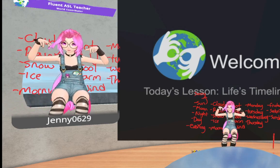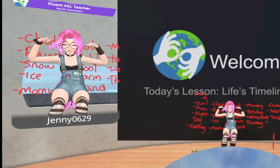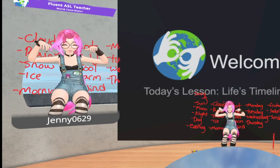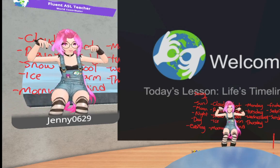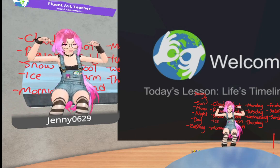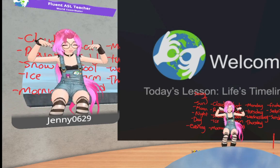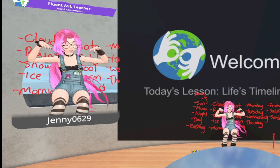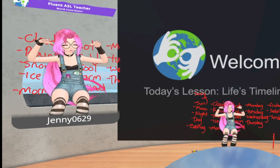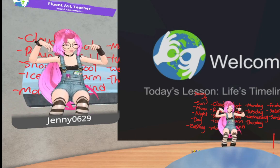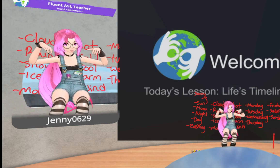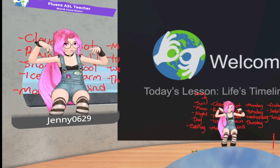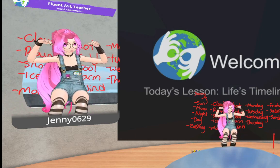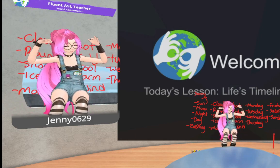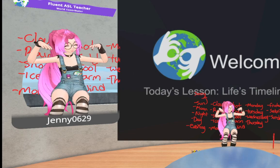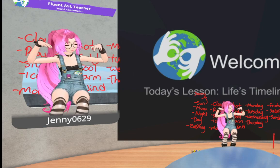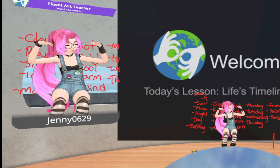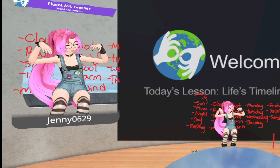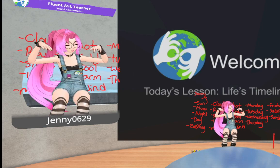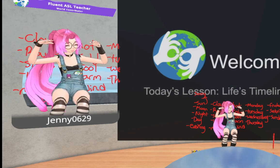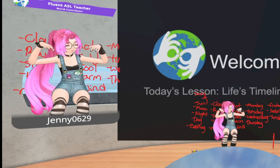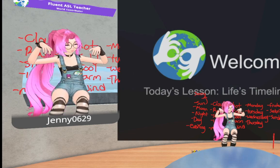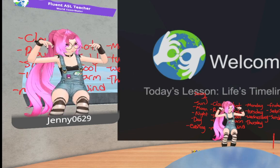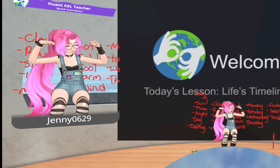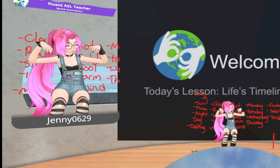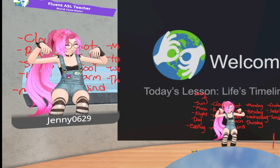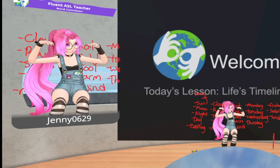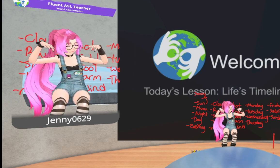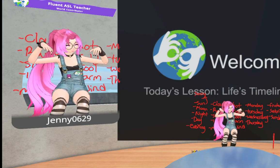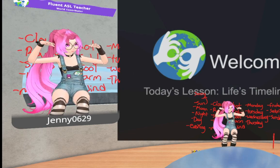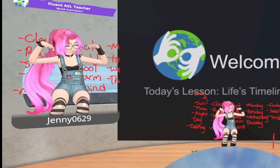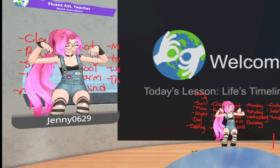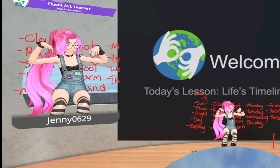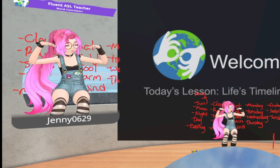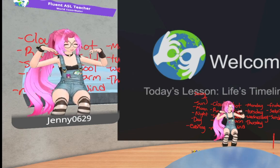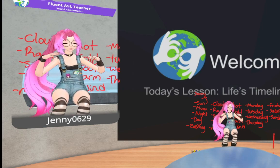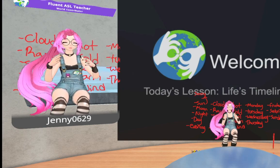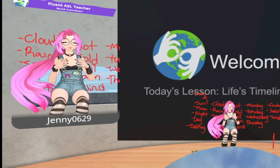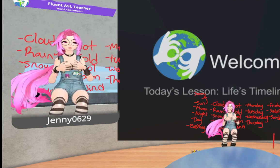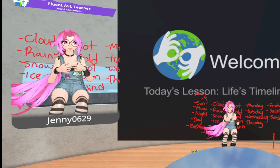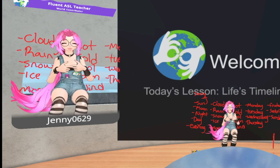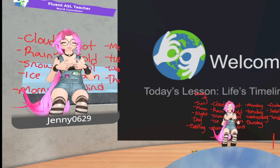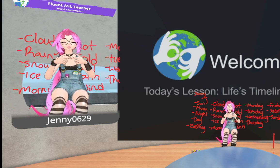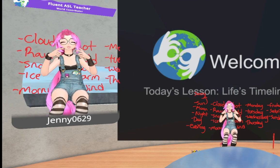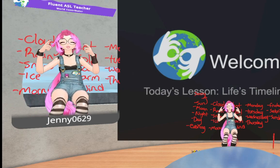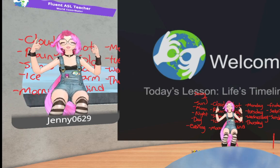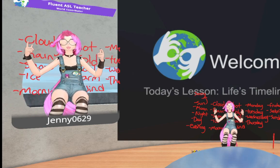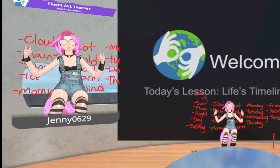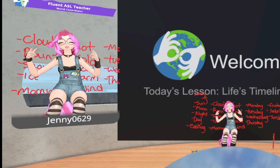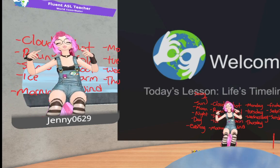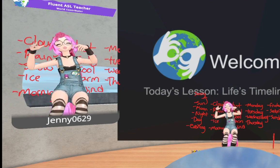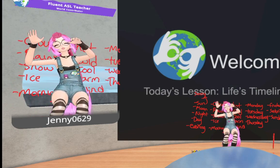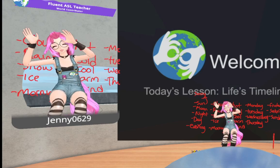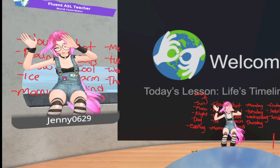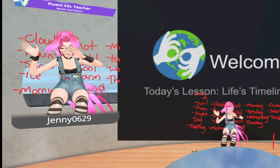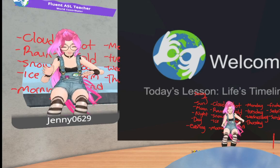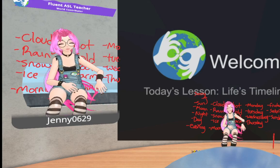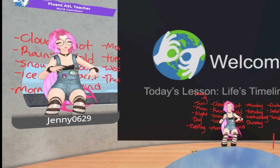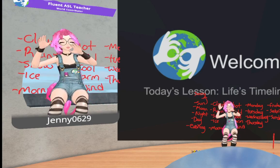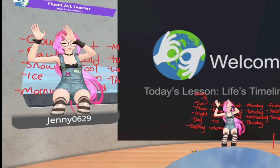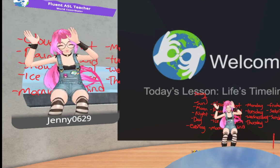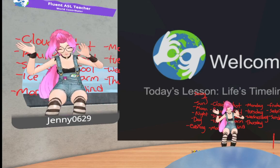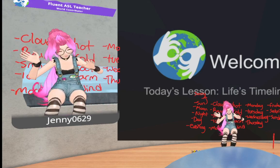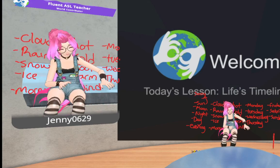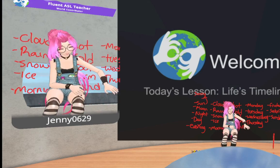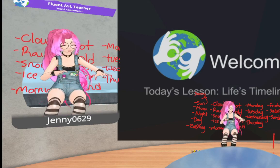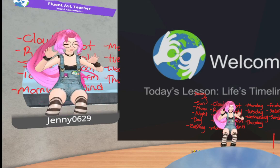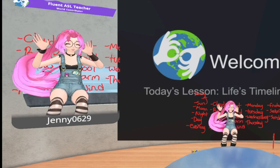it come down like that. Rain. Rain. Or maybe if it's really intense, you could be like,